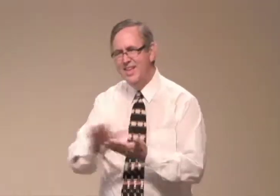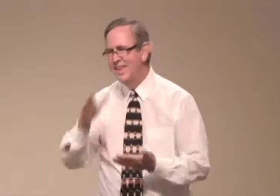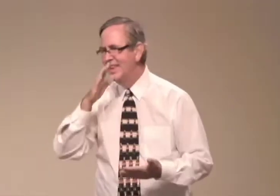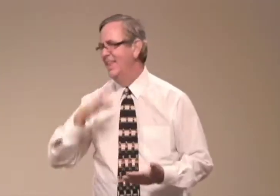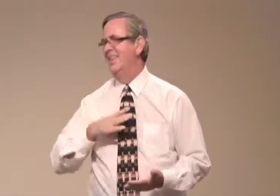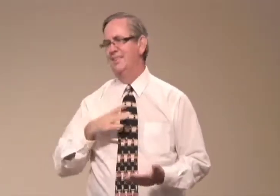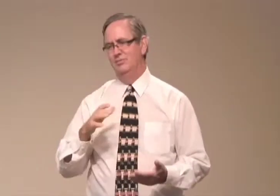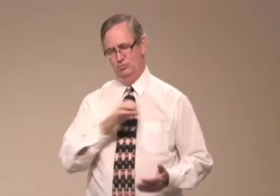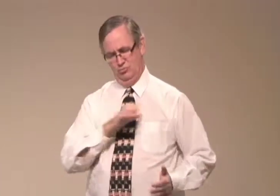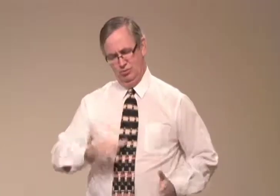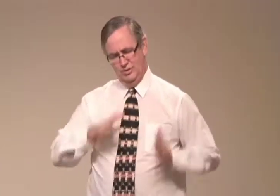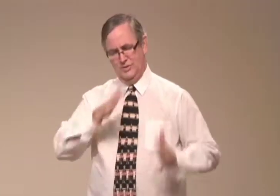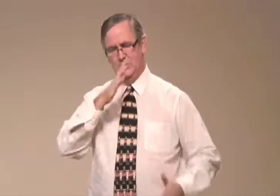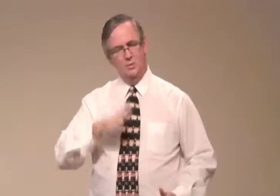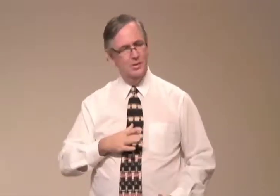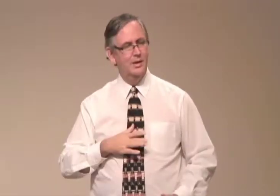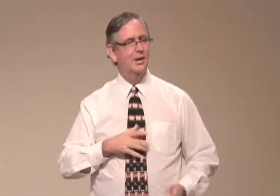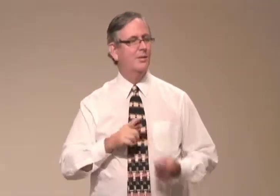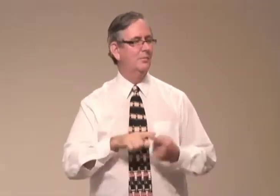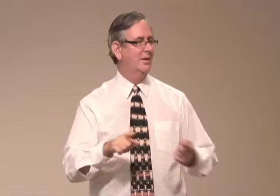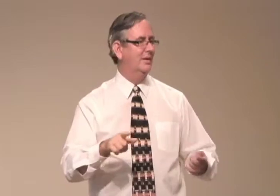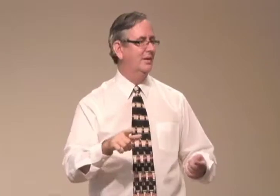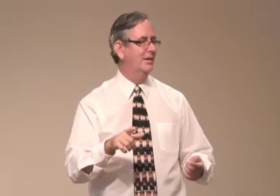is a sad thing. This is a nice lady, a Christian woman.